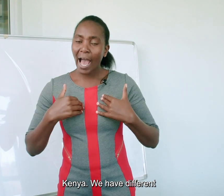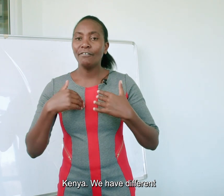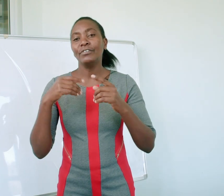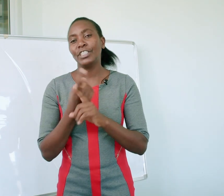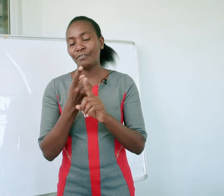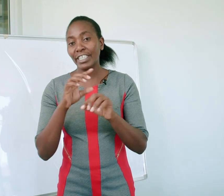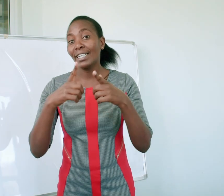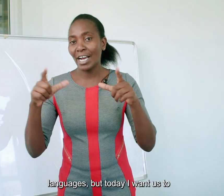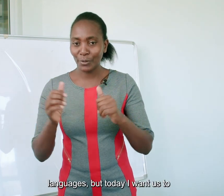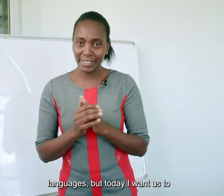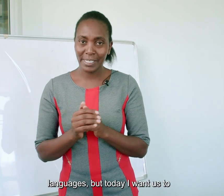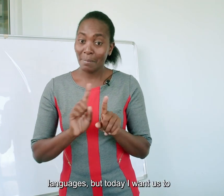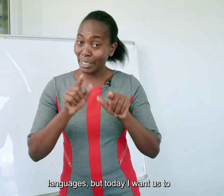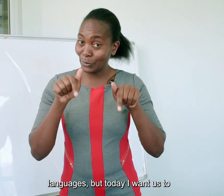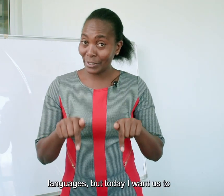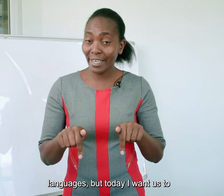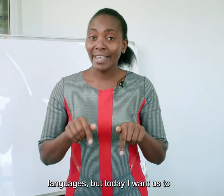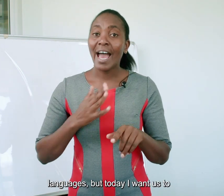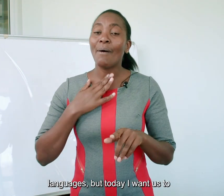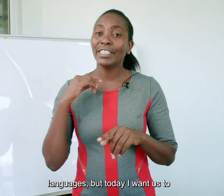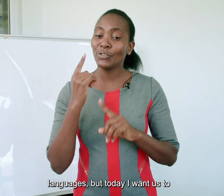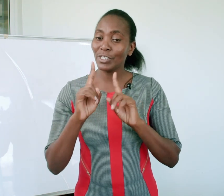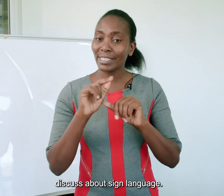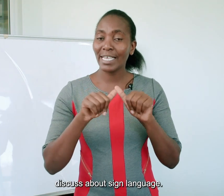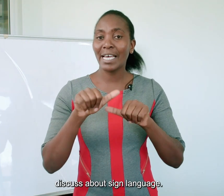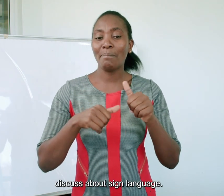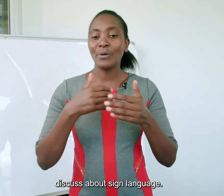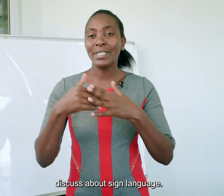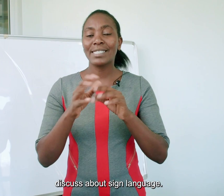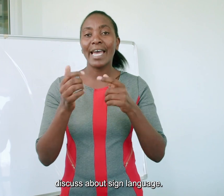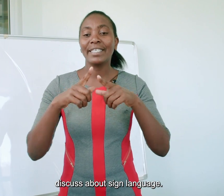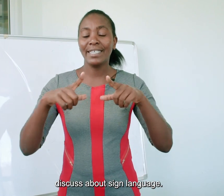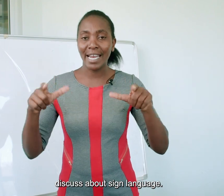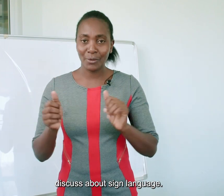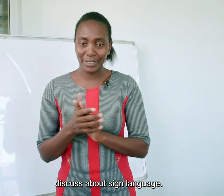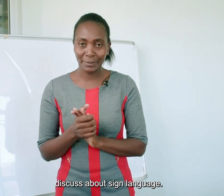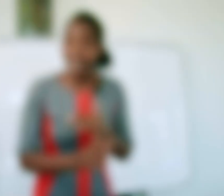have different languages, but today I want us to discuss about sign language.